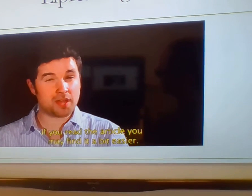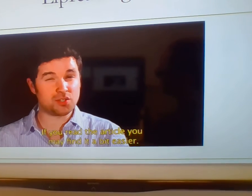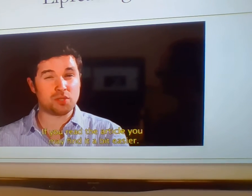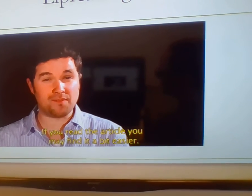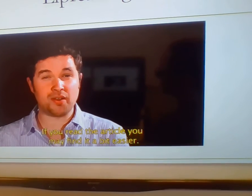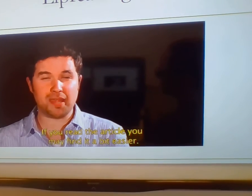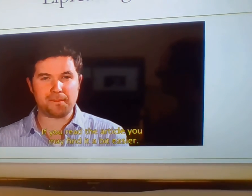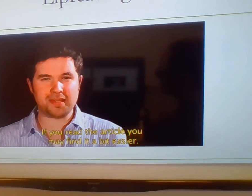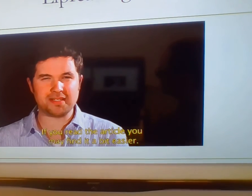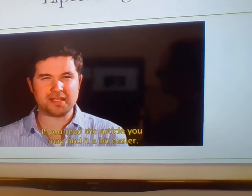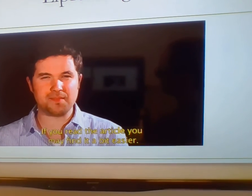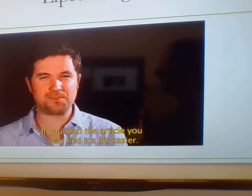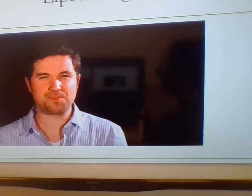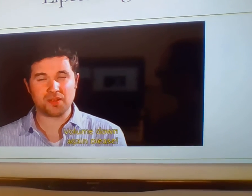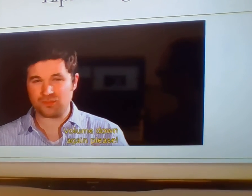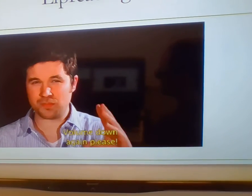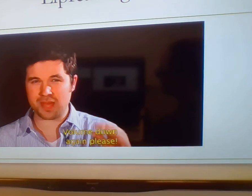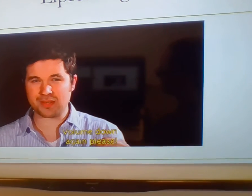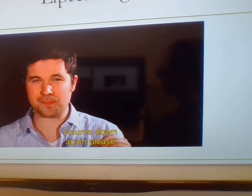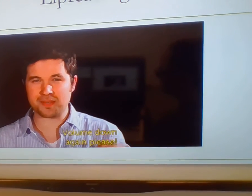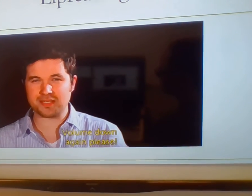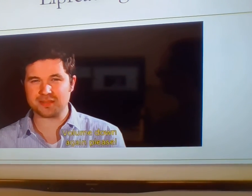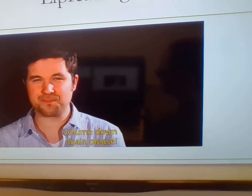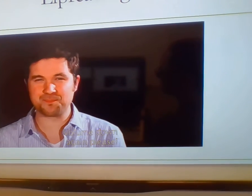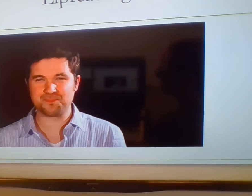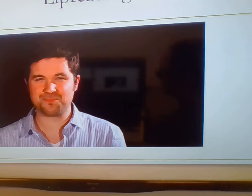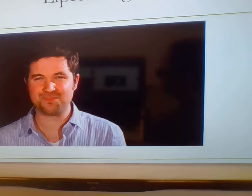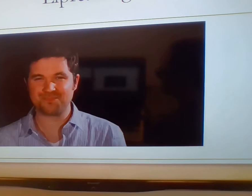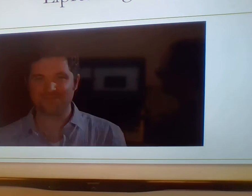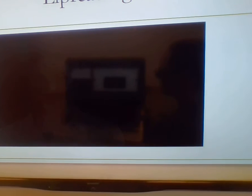article, you might find it a bit easier. Volume down again, please.